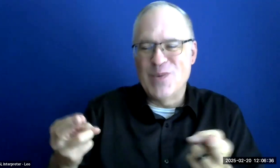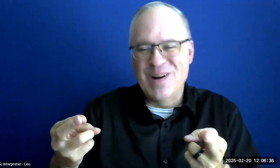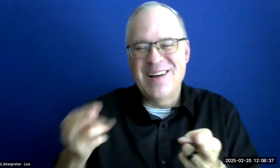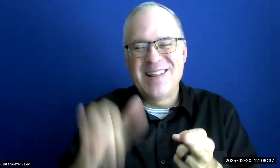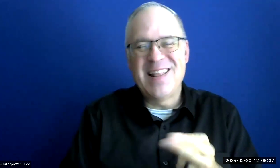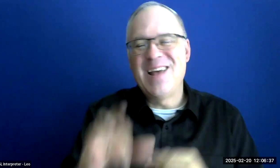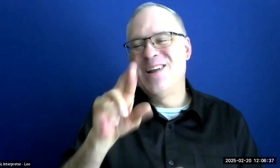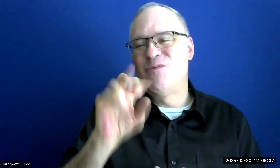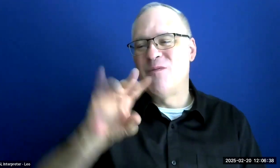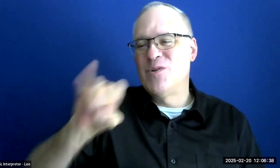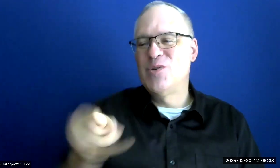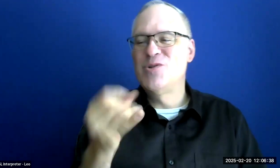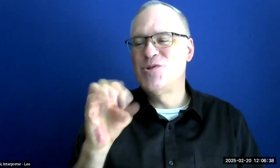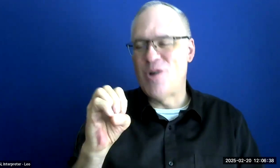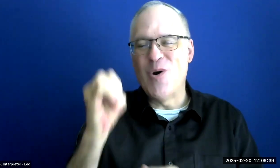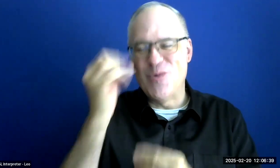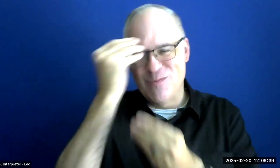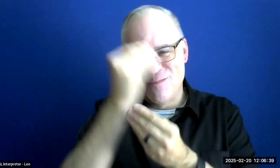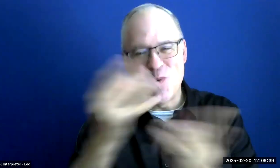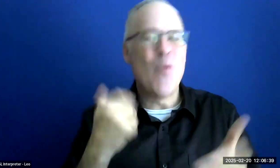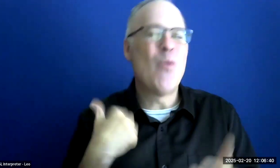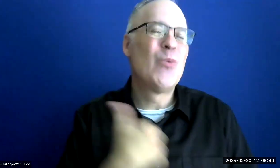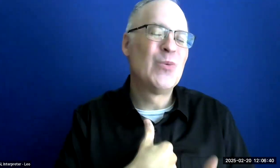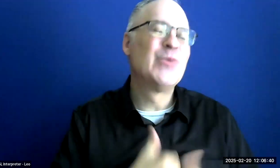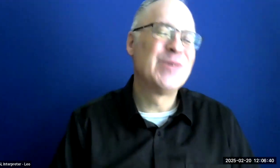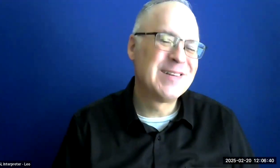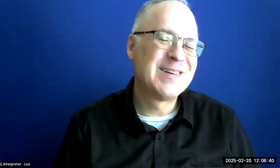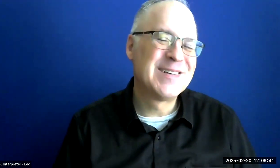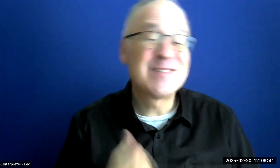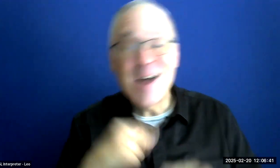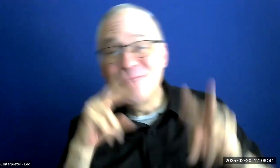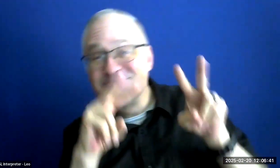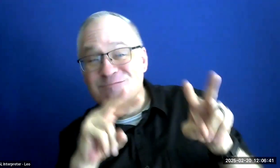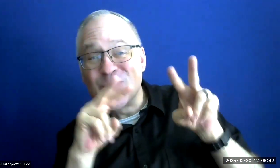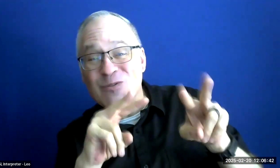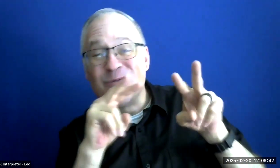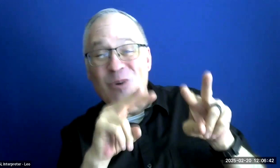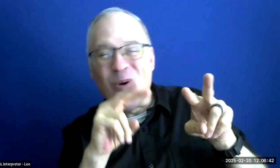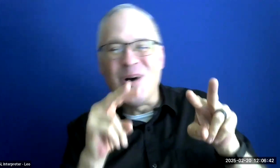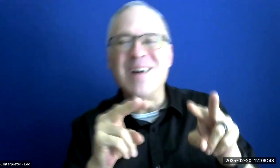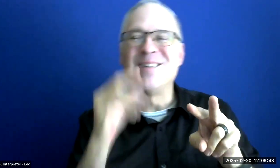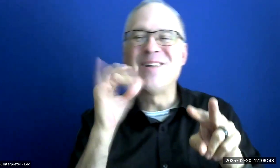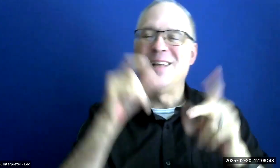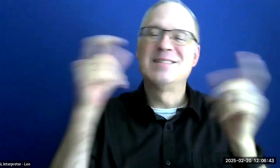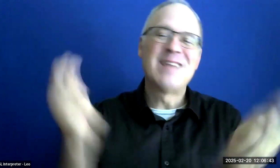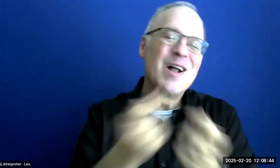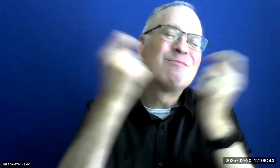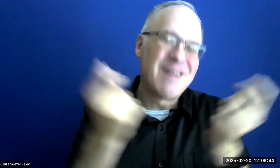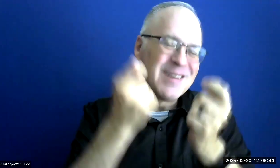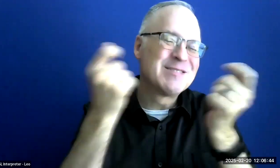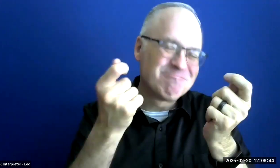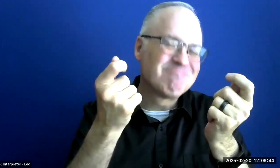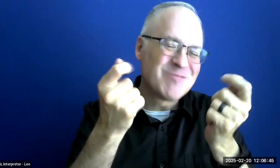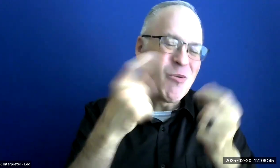you. I am so looking forward to the celebration that is going to take